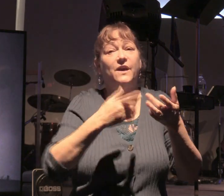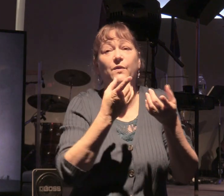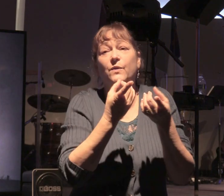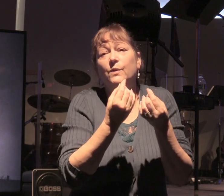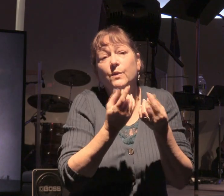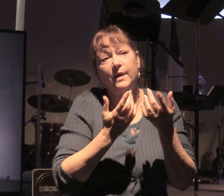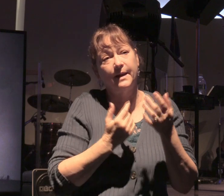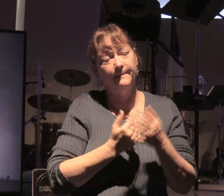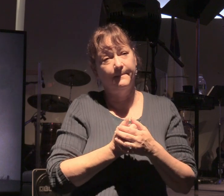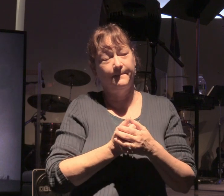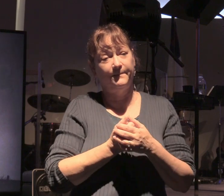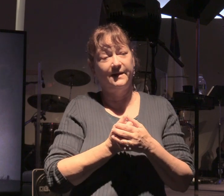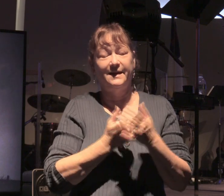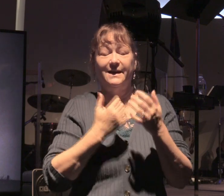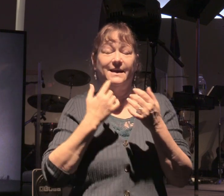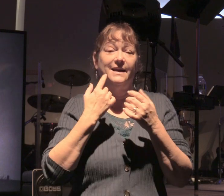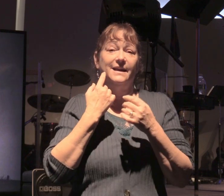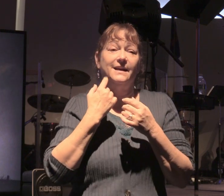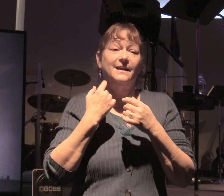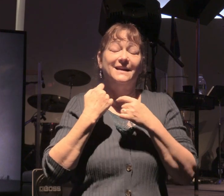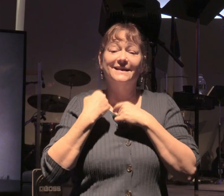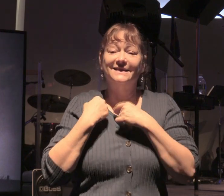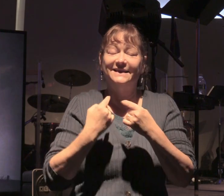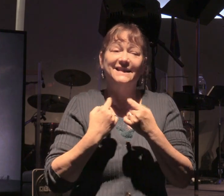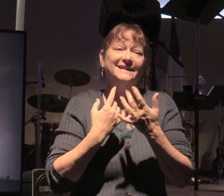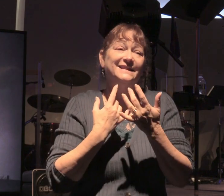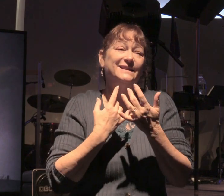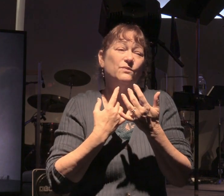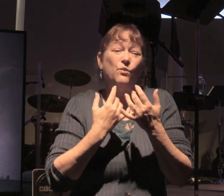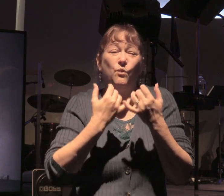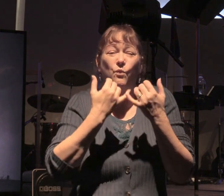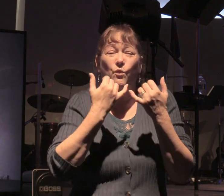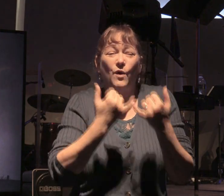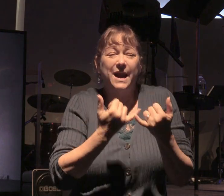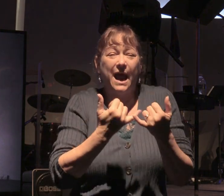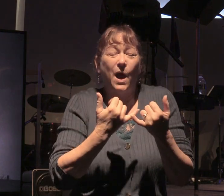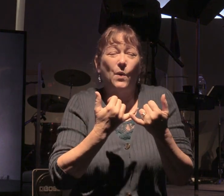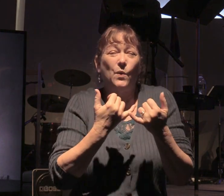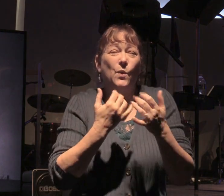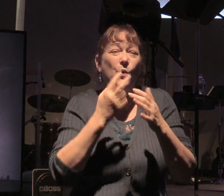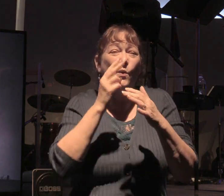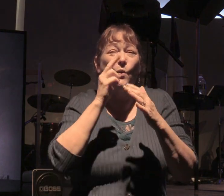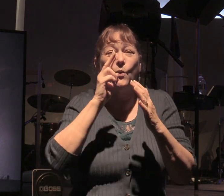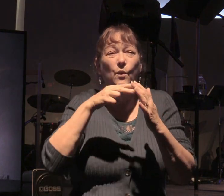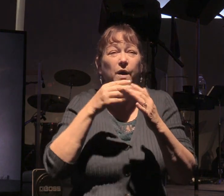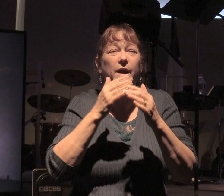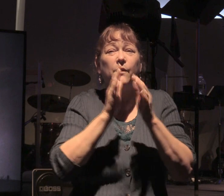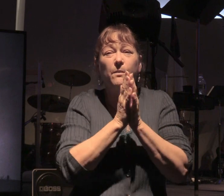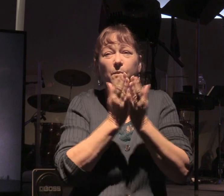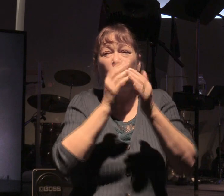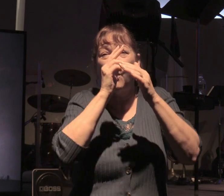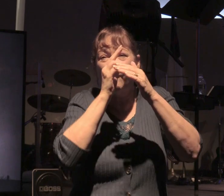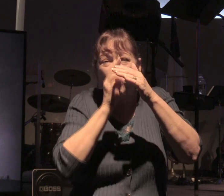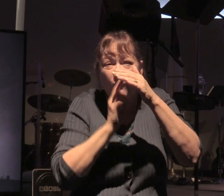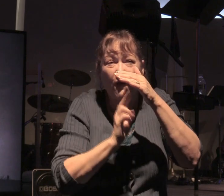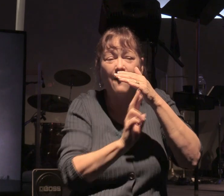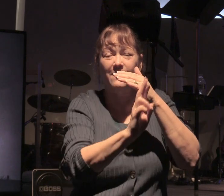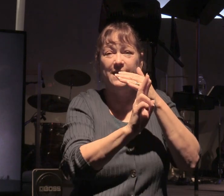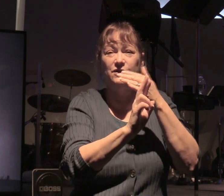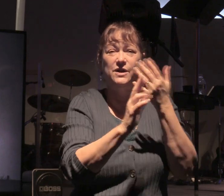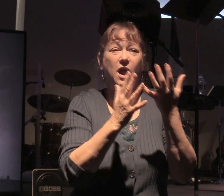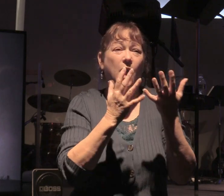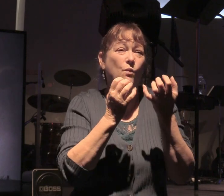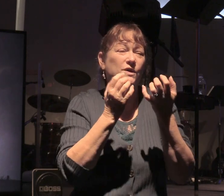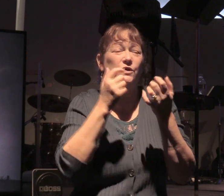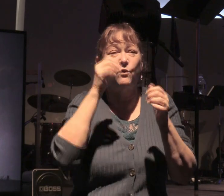are currently going through the book of Revelation on a weekly basis, I want you to keep in mind what we're just now recording or saying